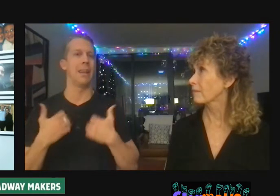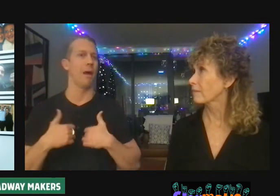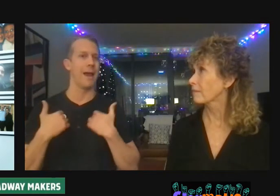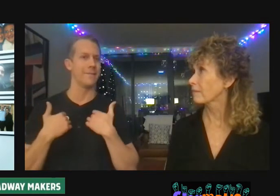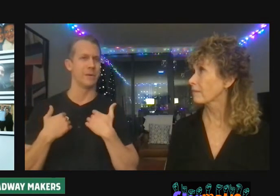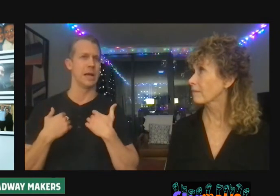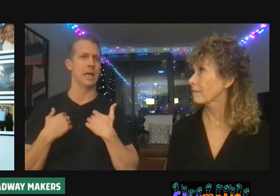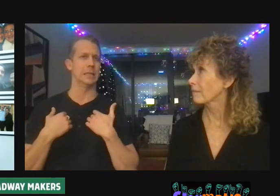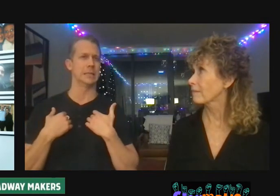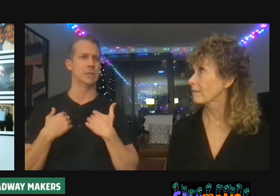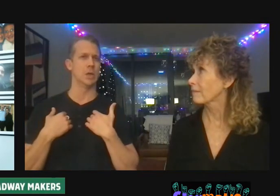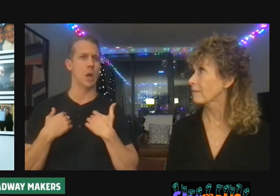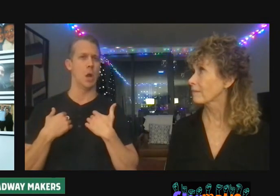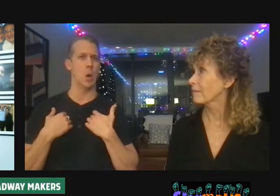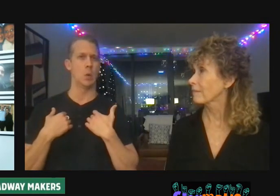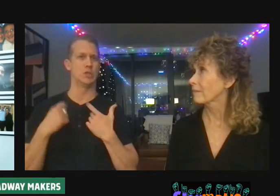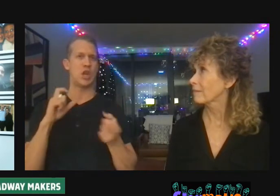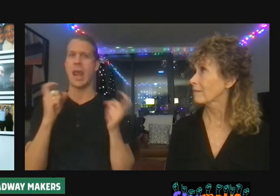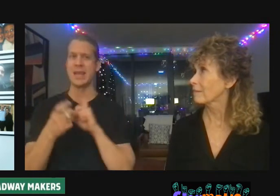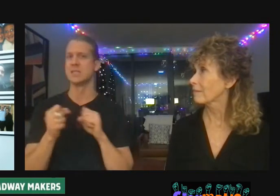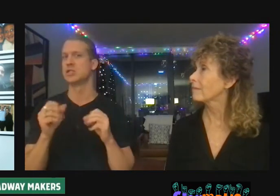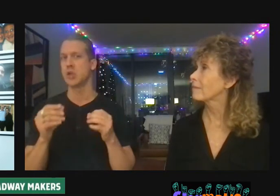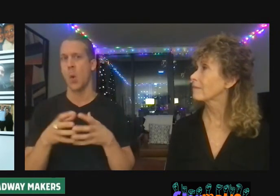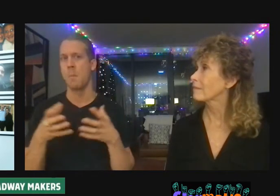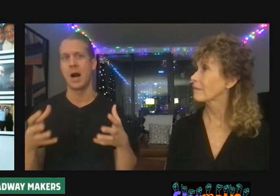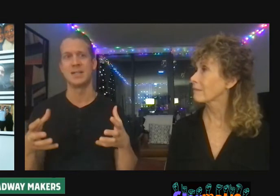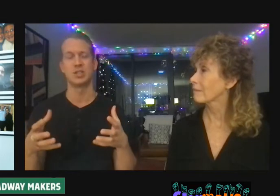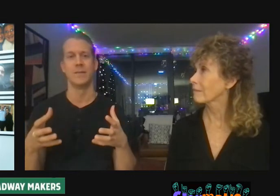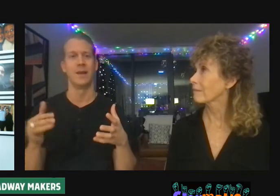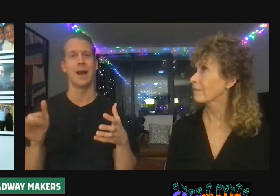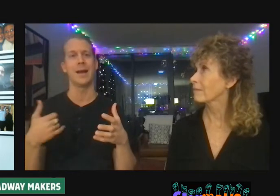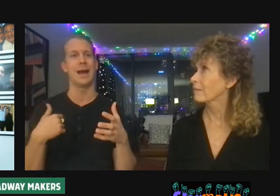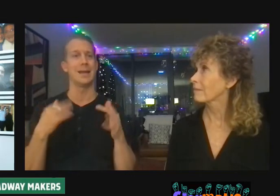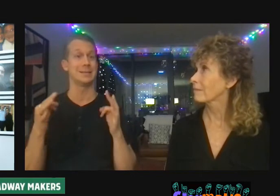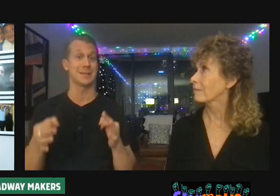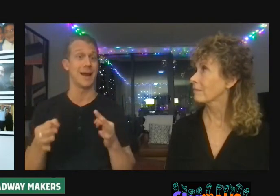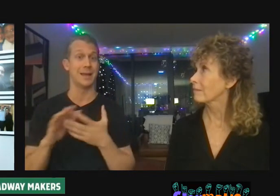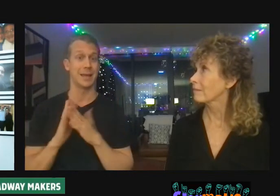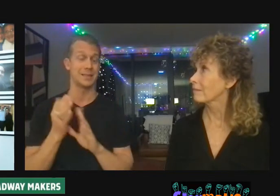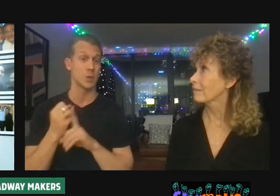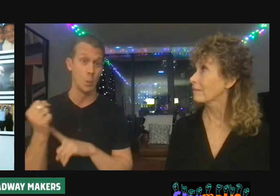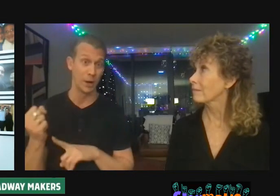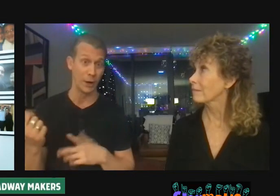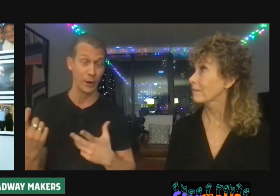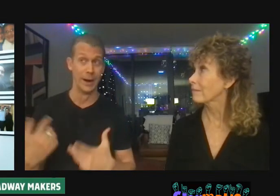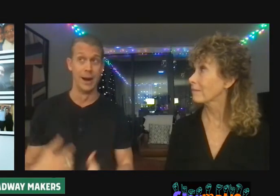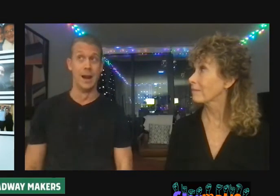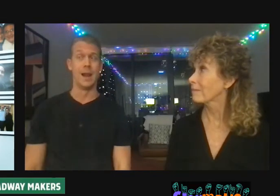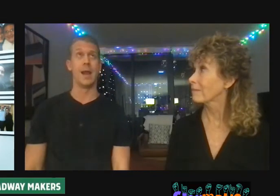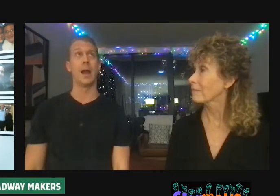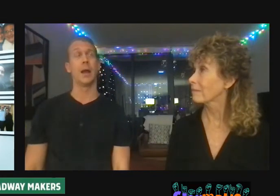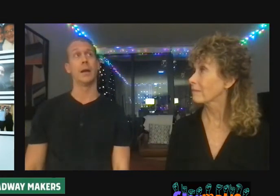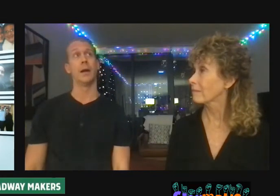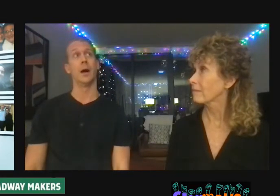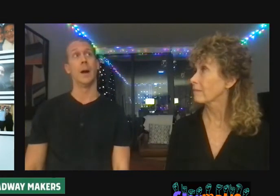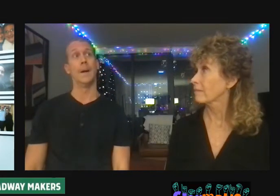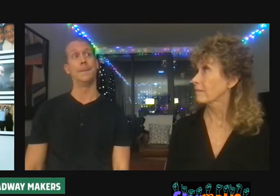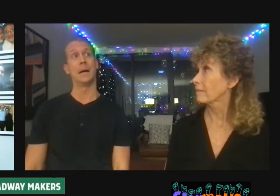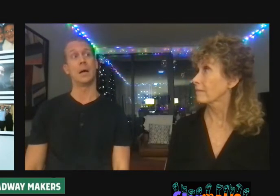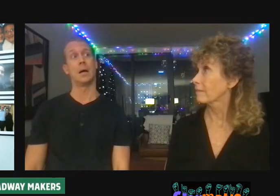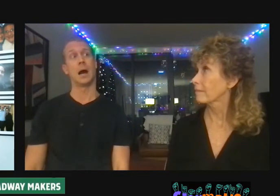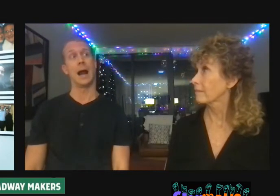Now my life has, you know, changed so much that I decided to get sober. And